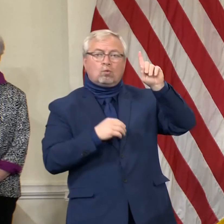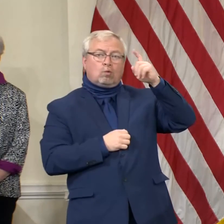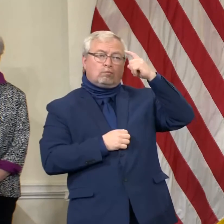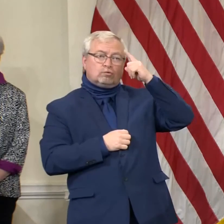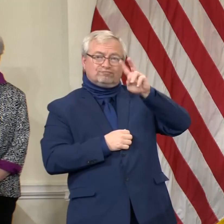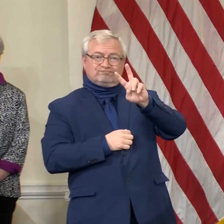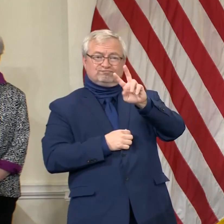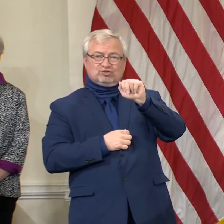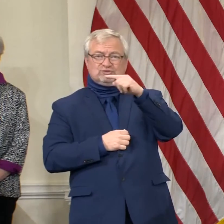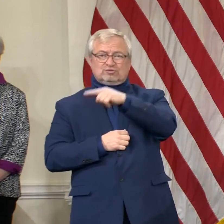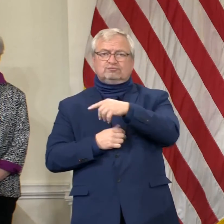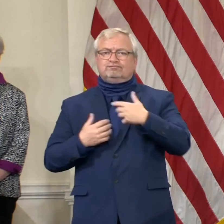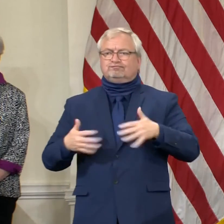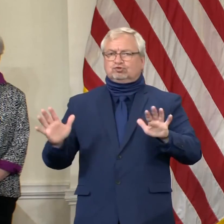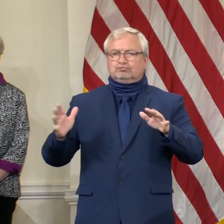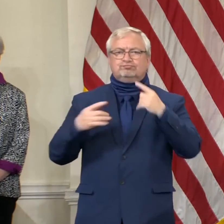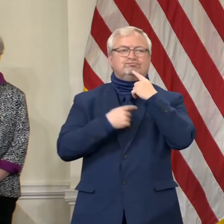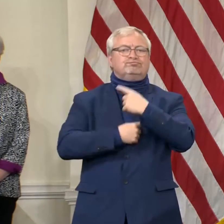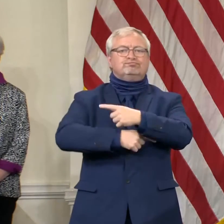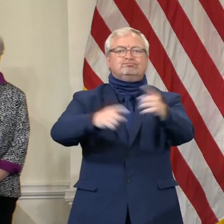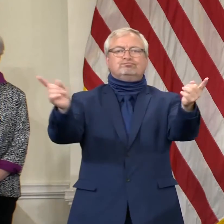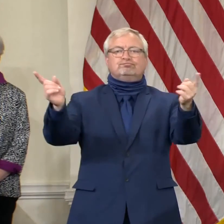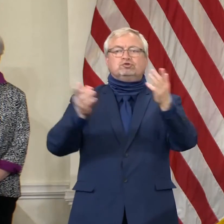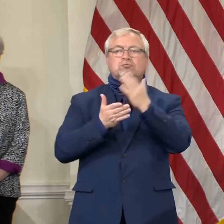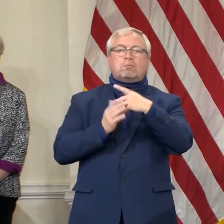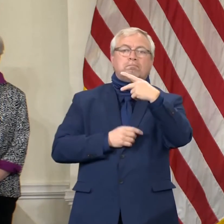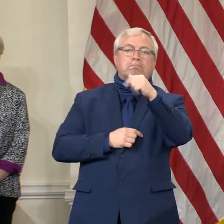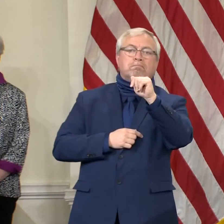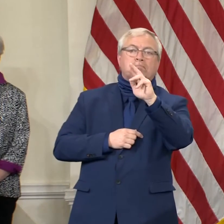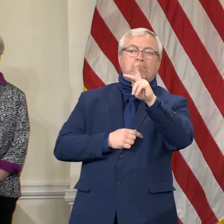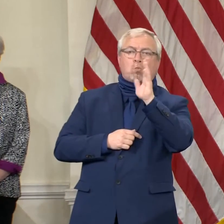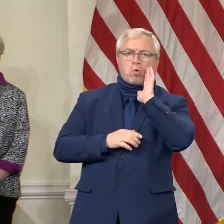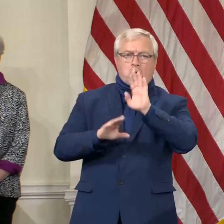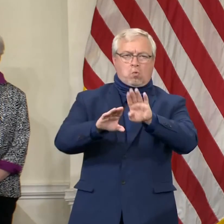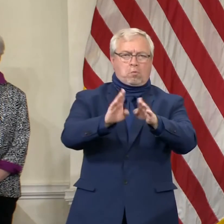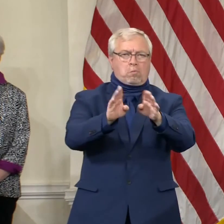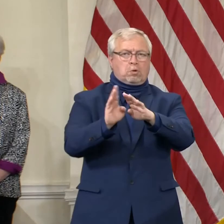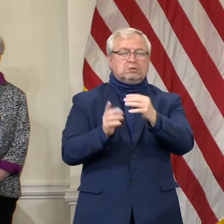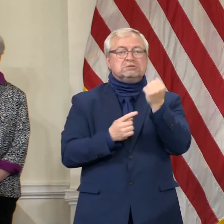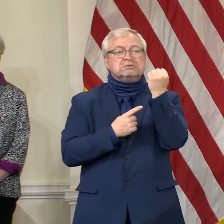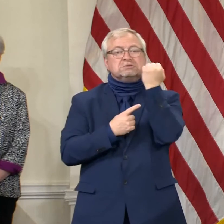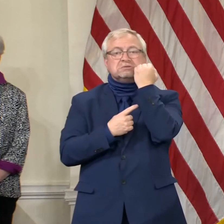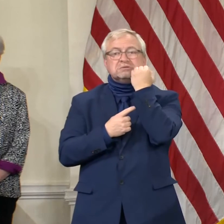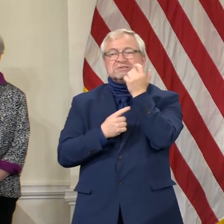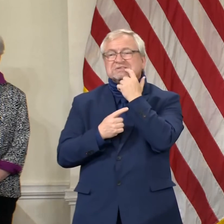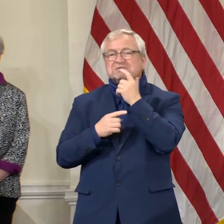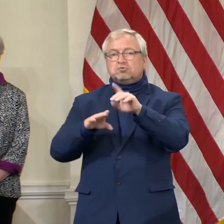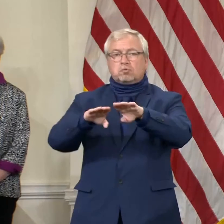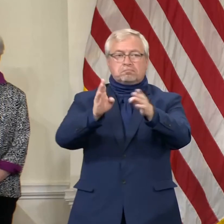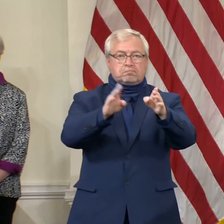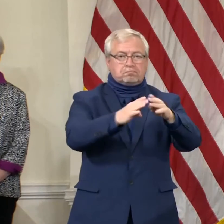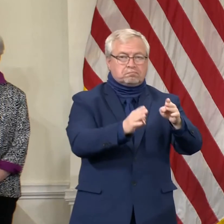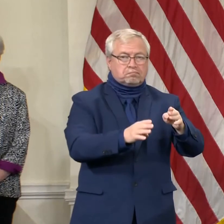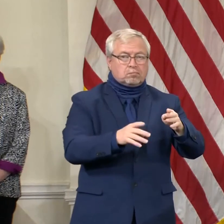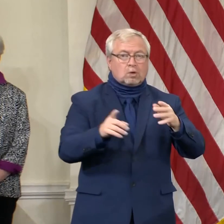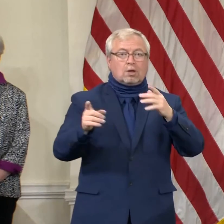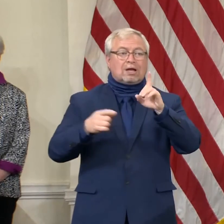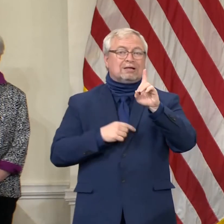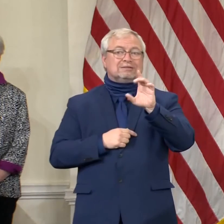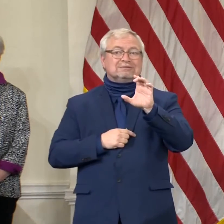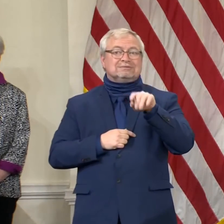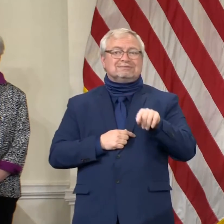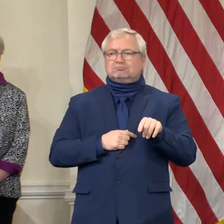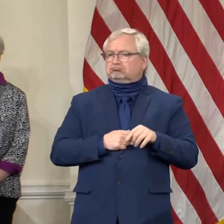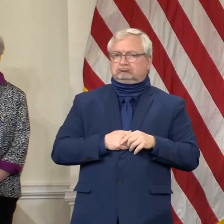for dentists to reopen. Mayor Bowser said no, that's absolutely out of the question. You mentioned earlier about this regional approach that you